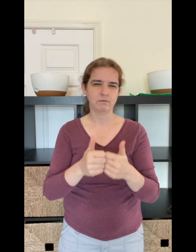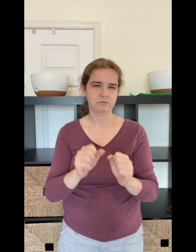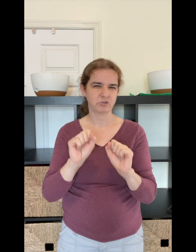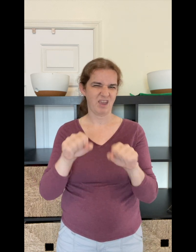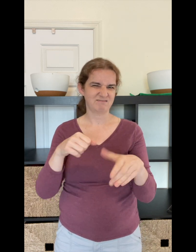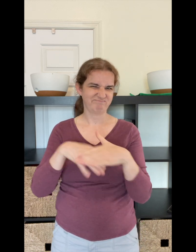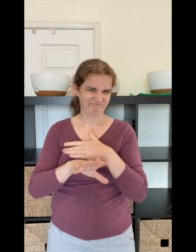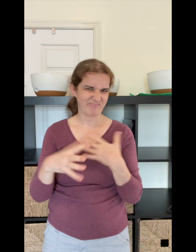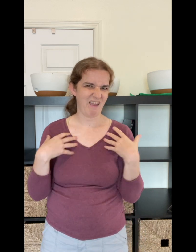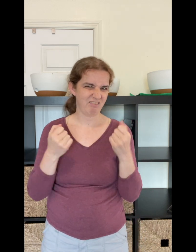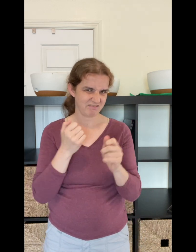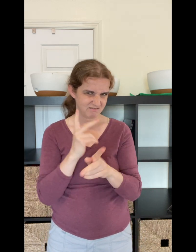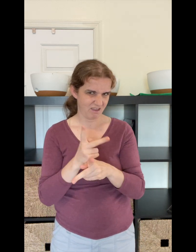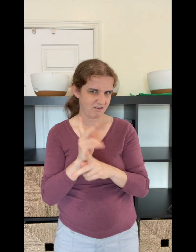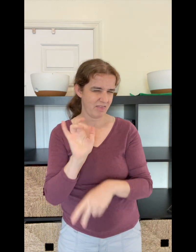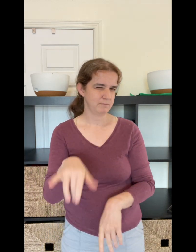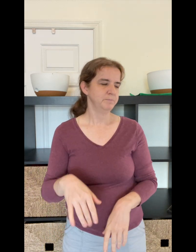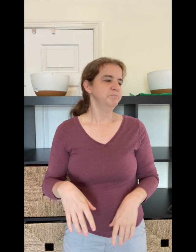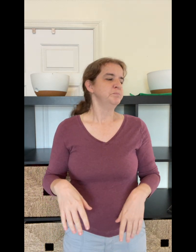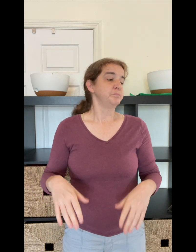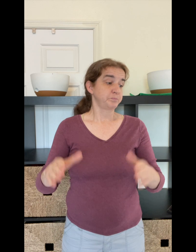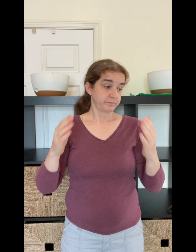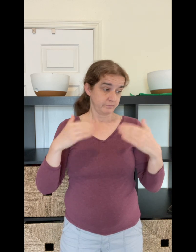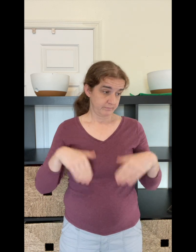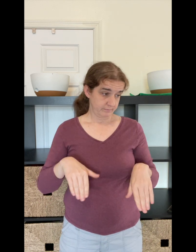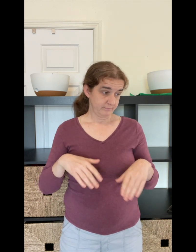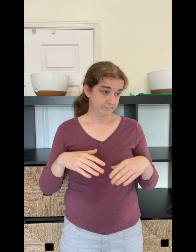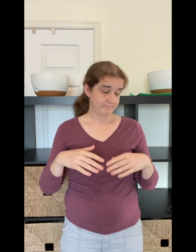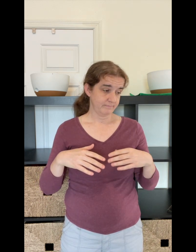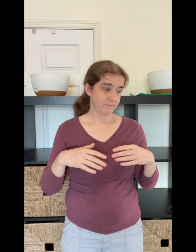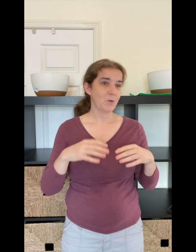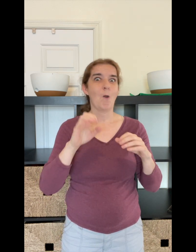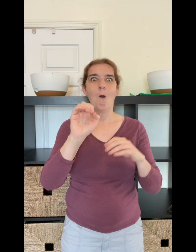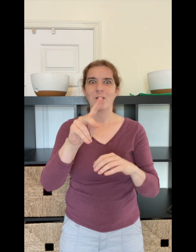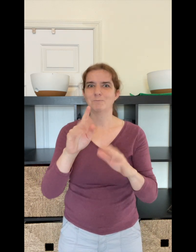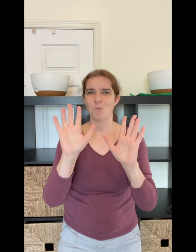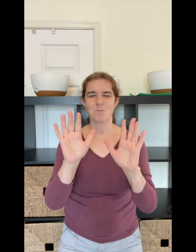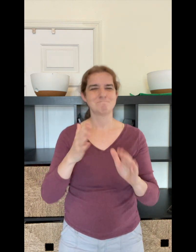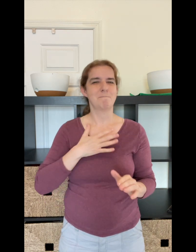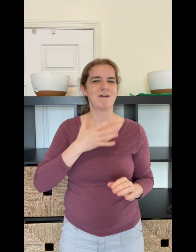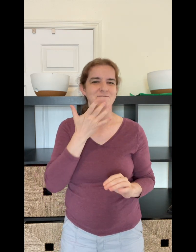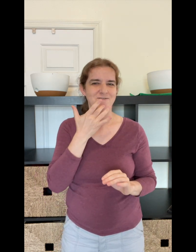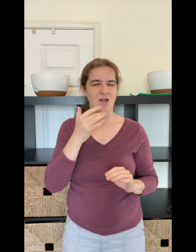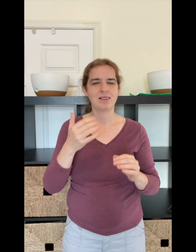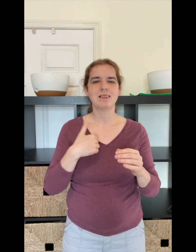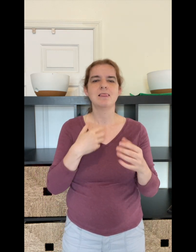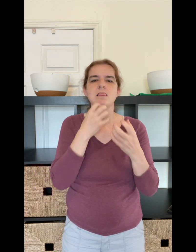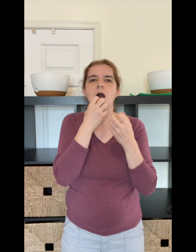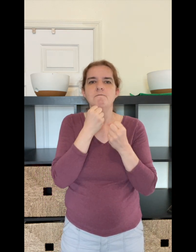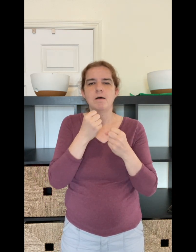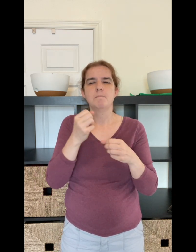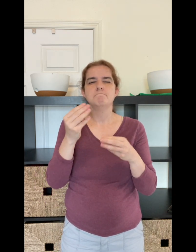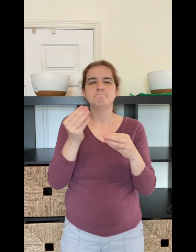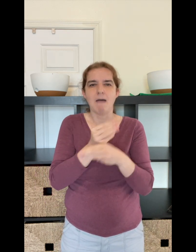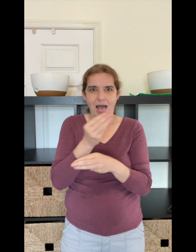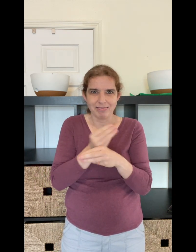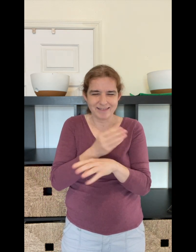how people can address those challenges and access healthcare. So, okay, next, one of my favorite things. I